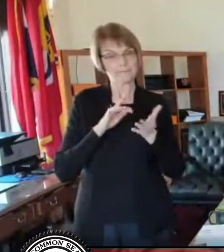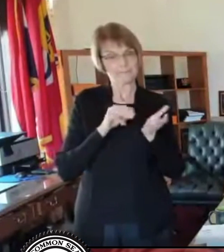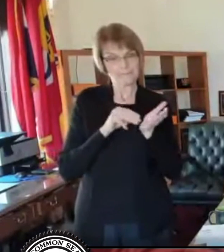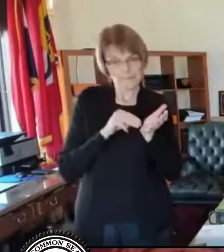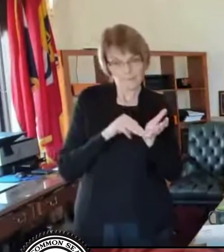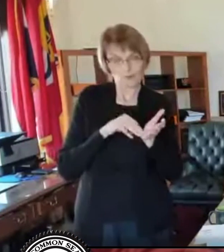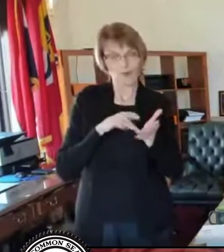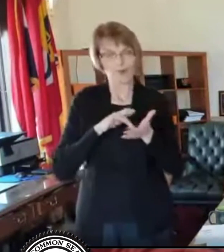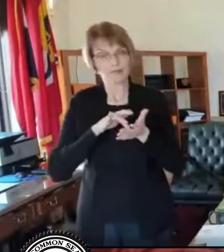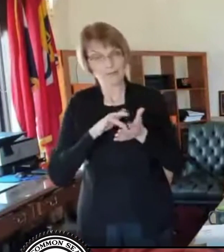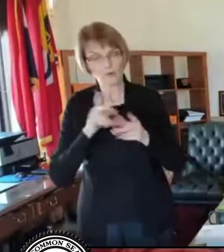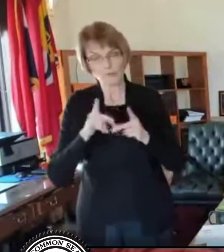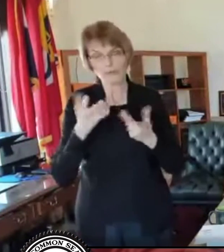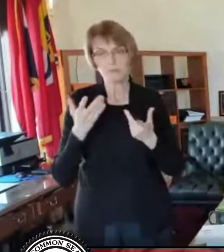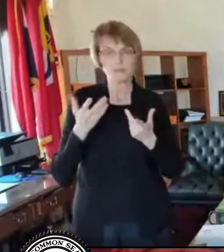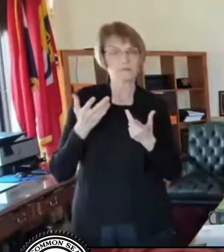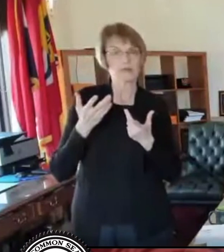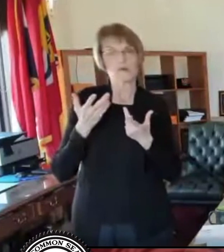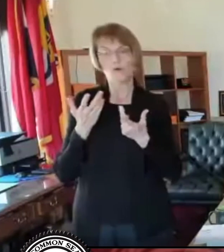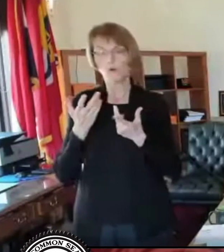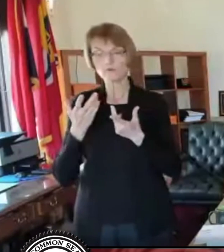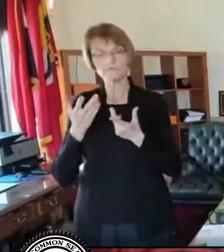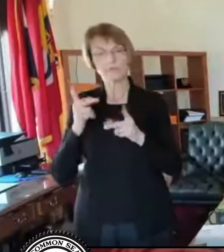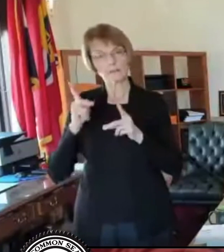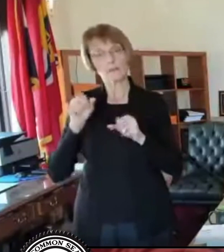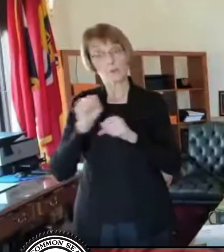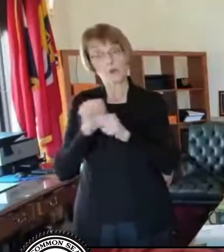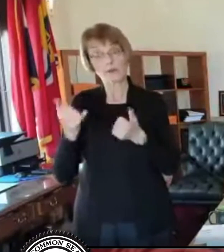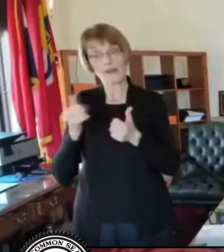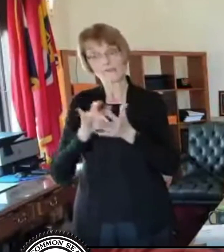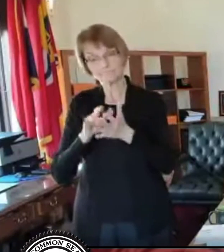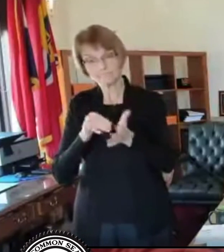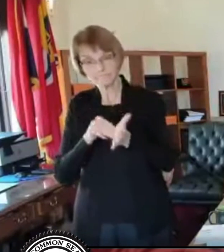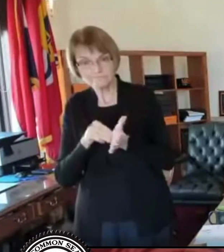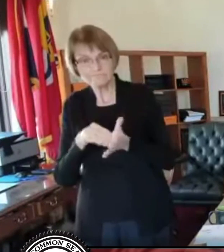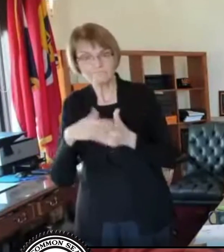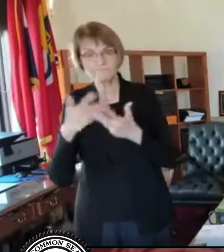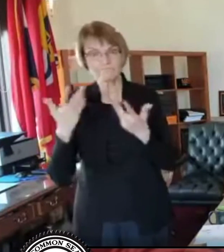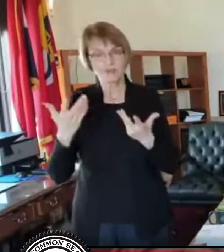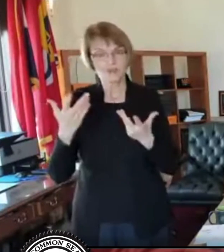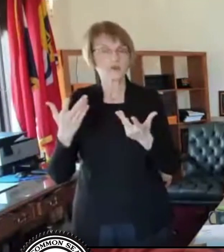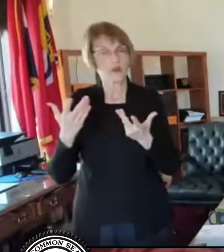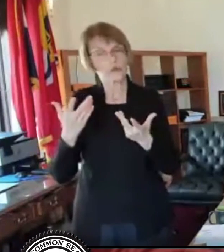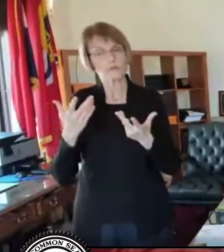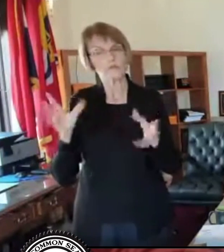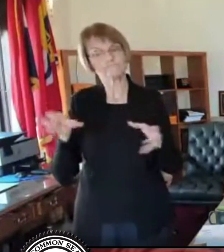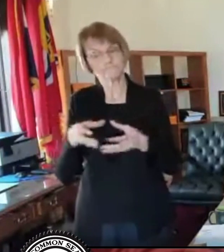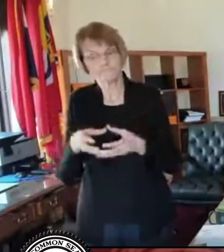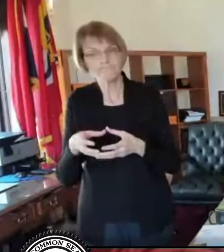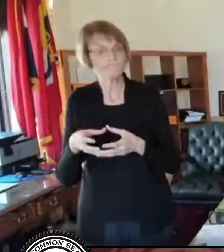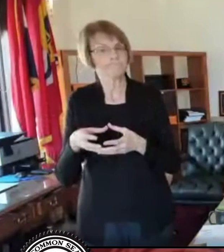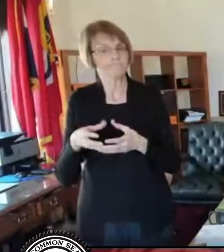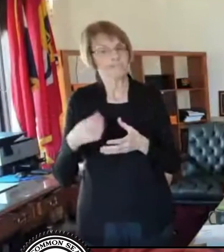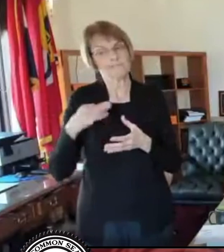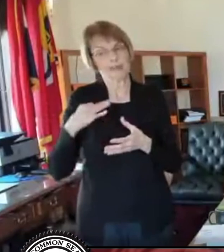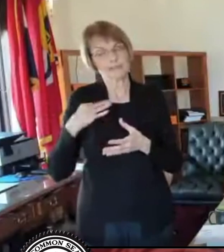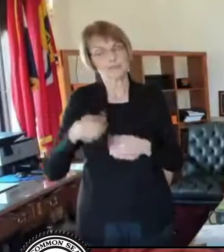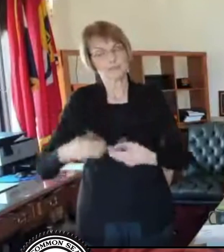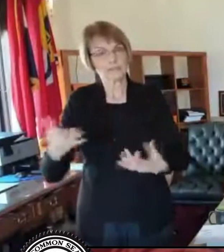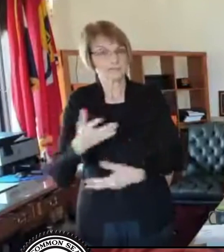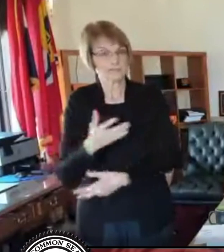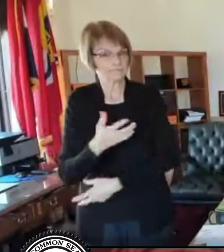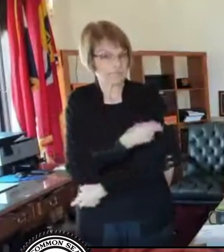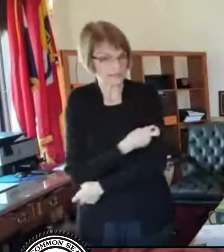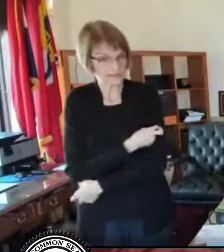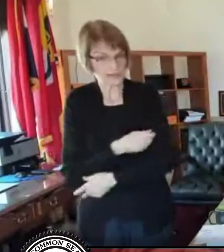give vaccinations. So it's a big undertaking, as you probably saw, and